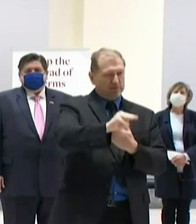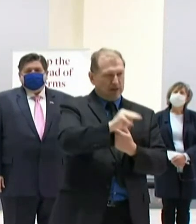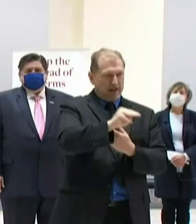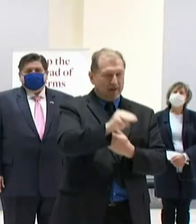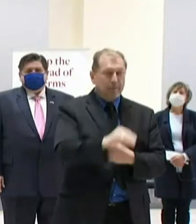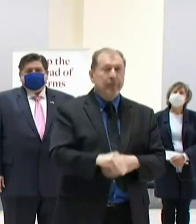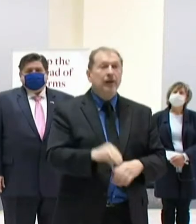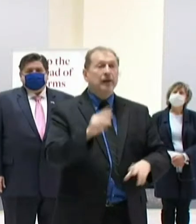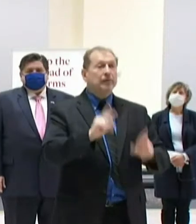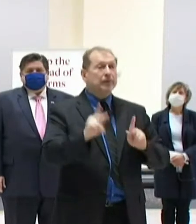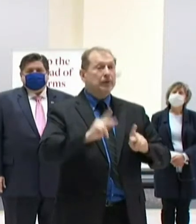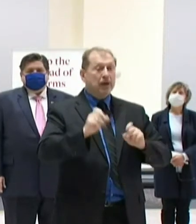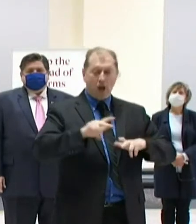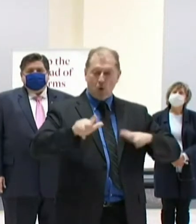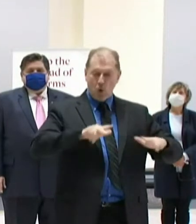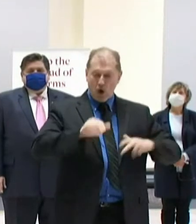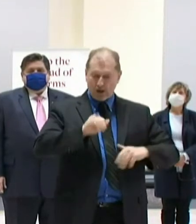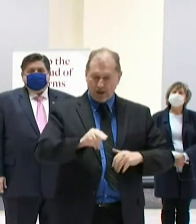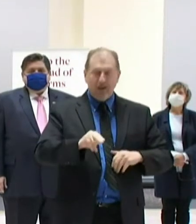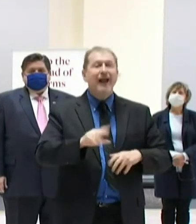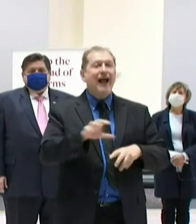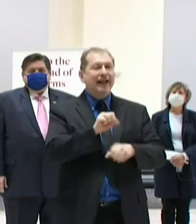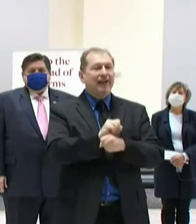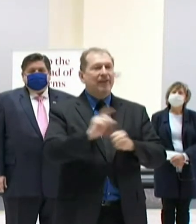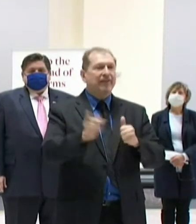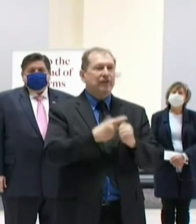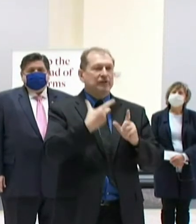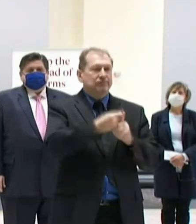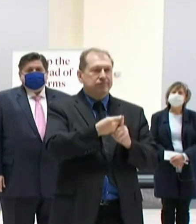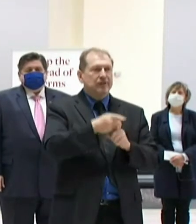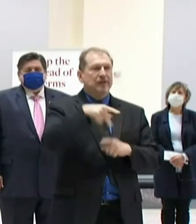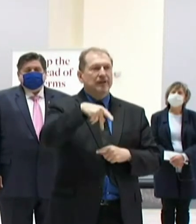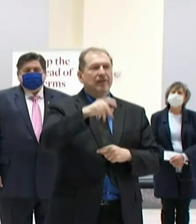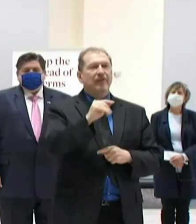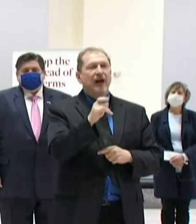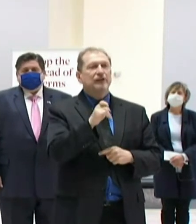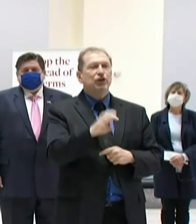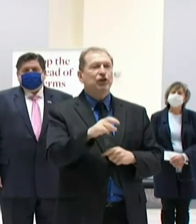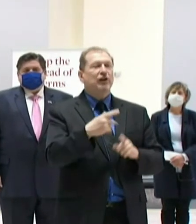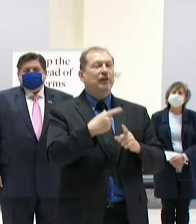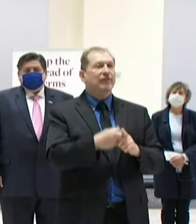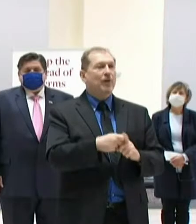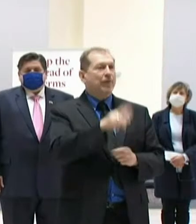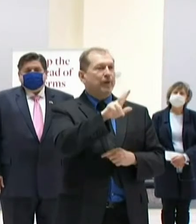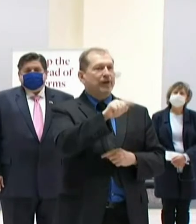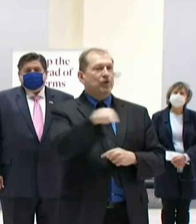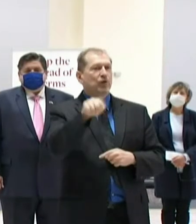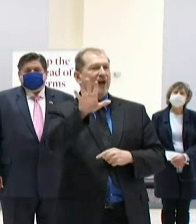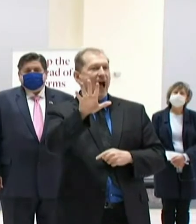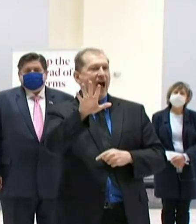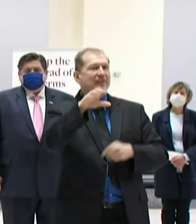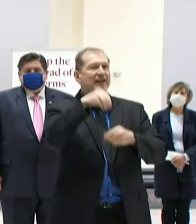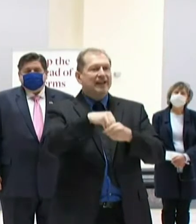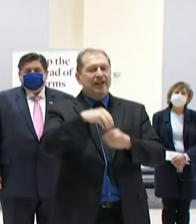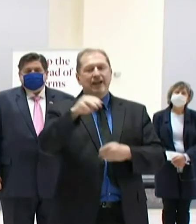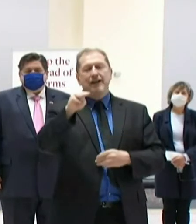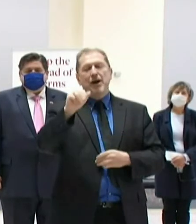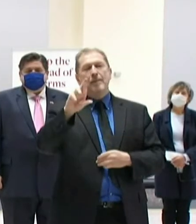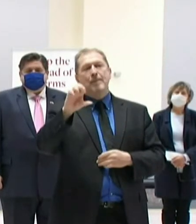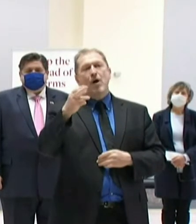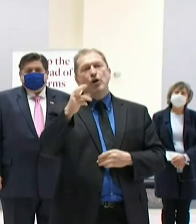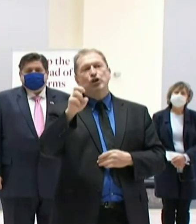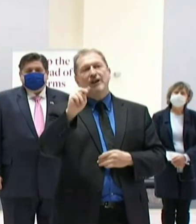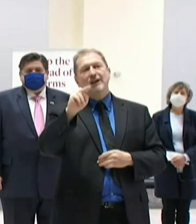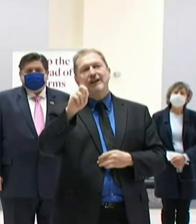walk-ins can get their first dose of the Pfizer vaccine from 3 to 5 p.m. at Merchandise Mart, that's 311 South